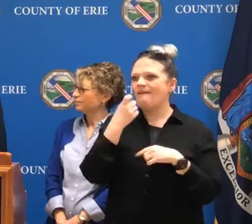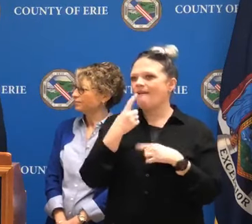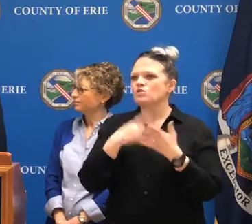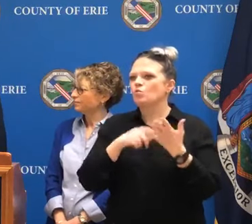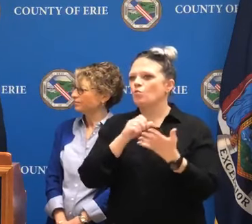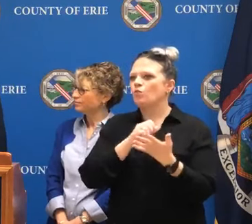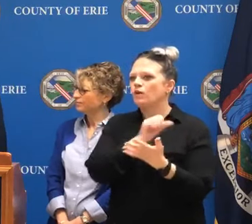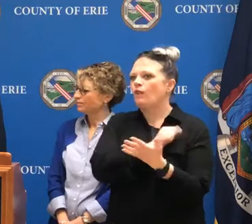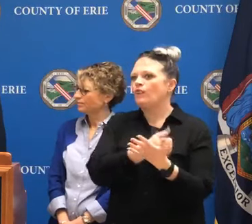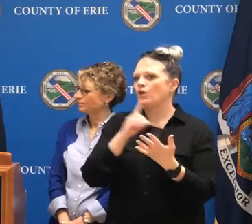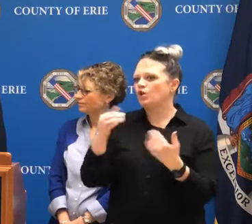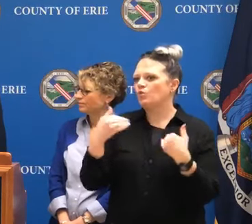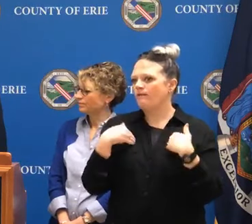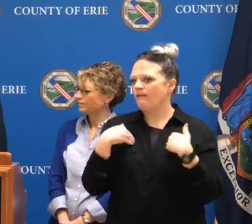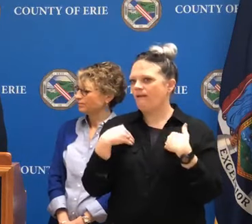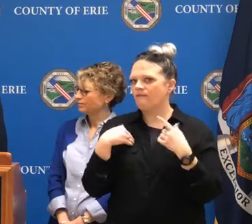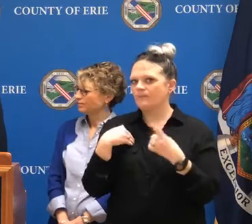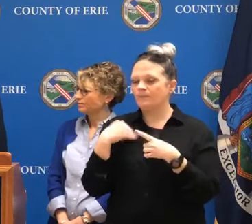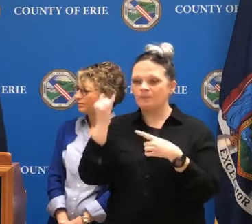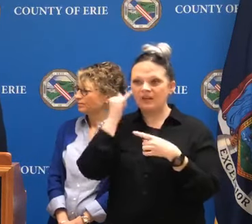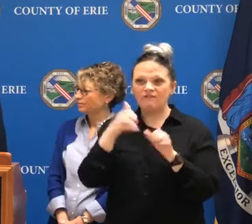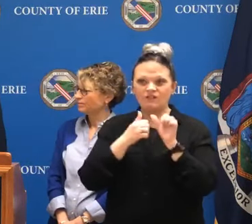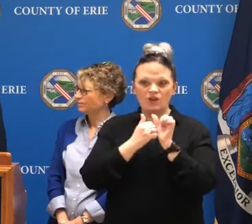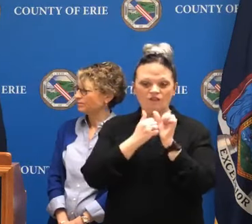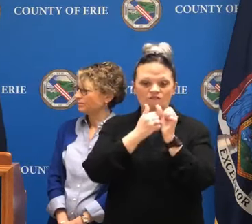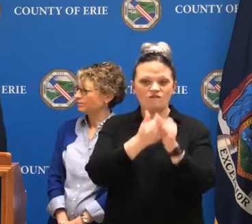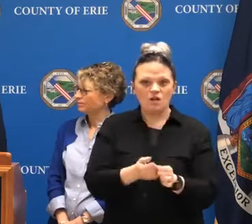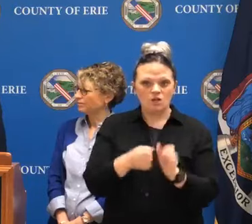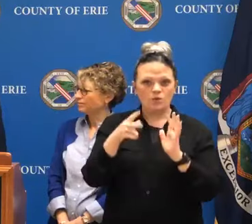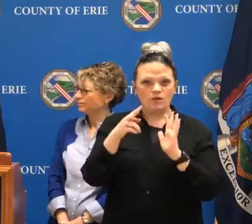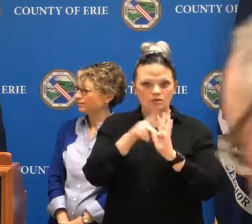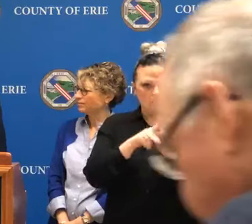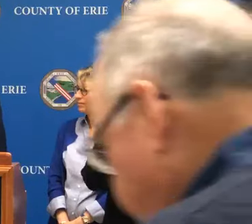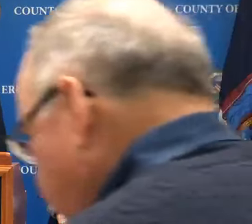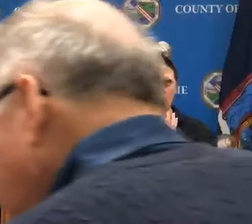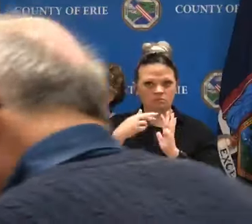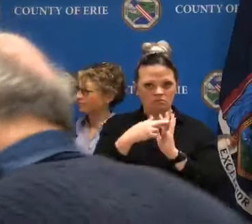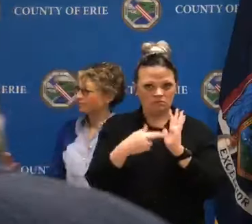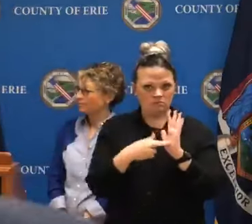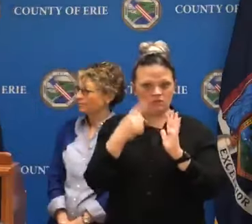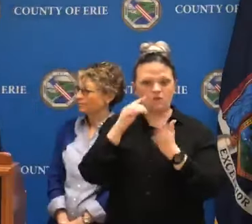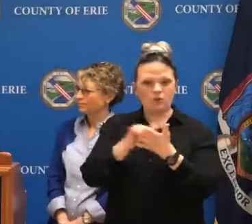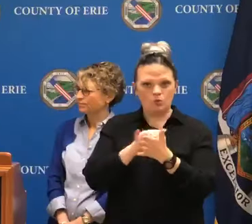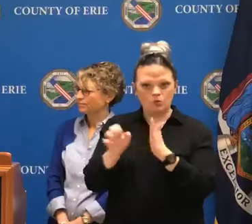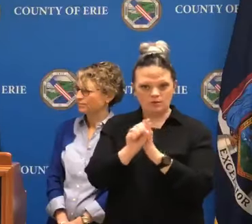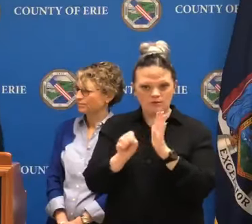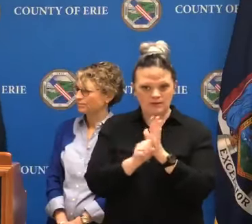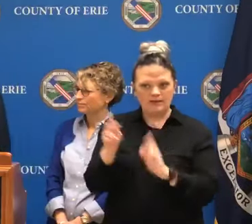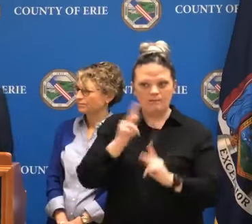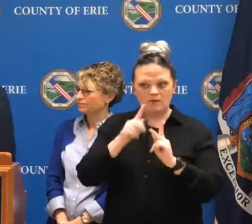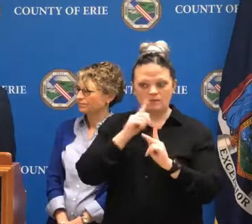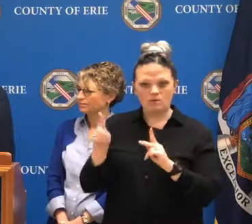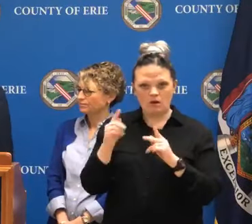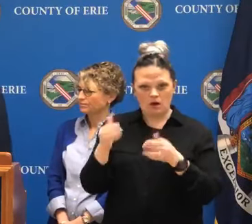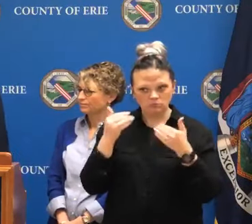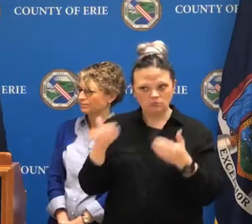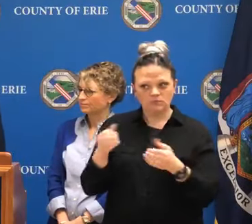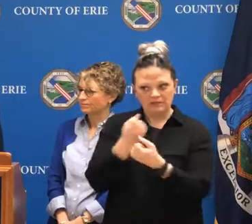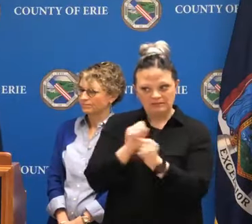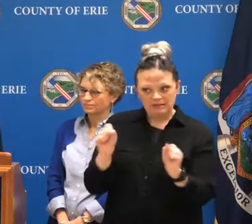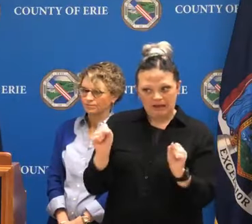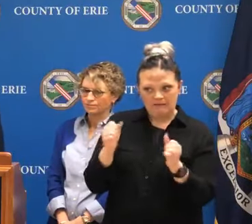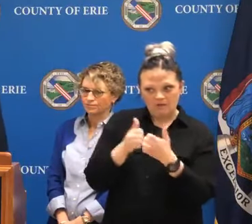local malls down? If they're following the protocols under New York State, and their people are practicing safe social distancing, then there should be no